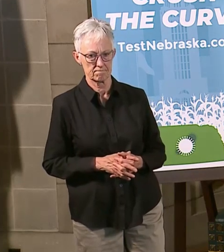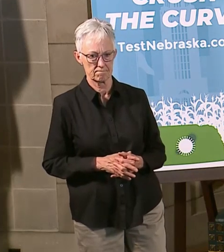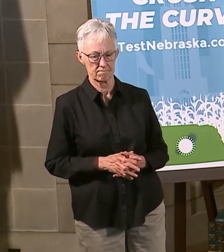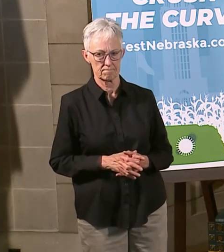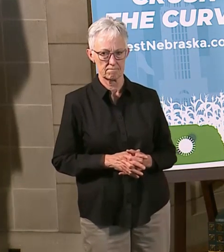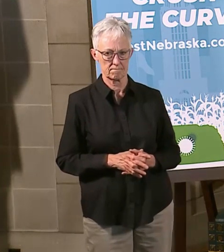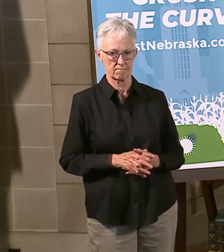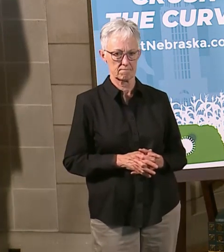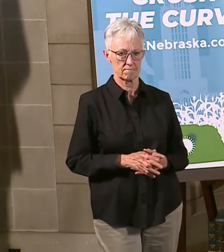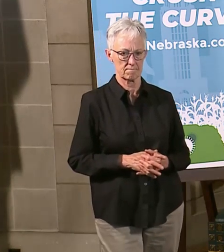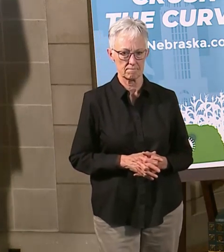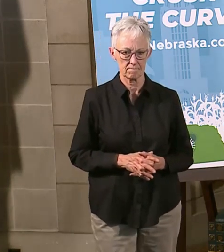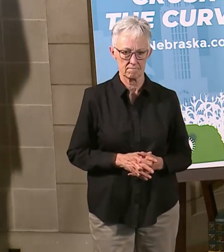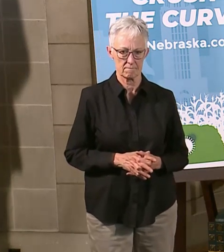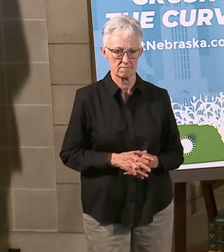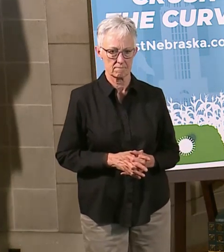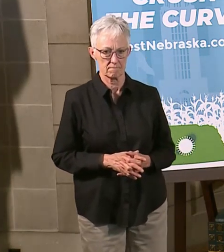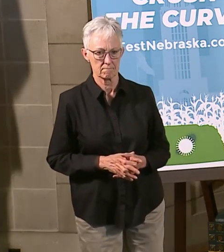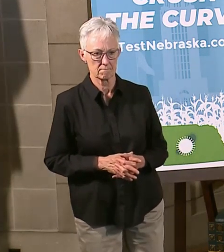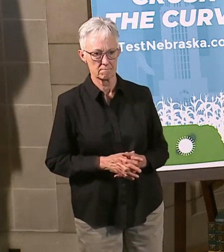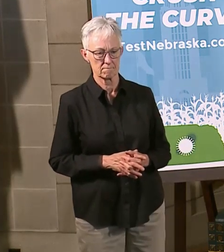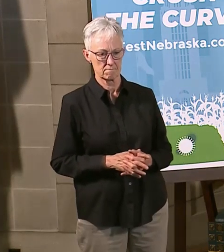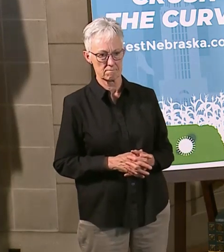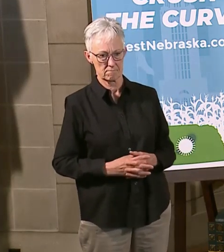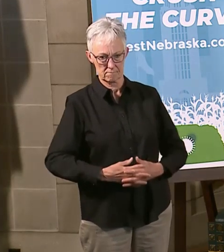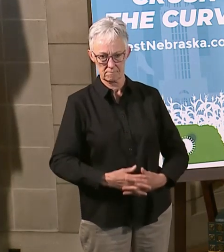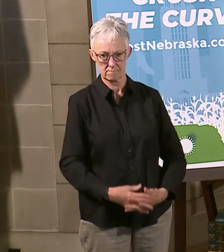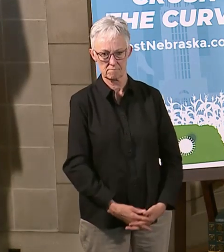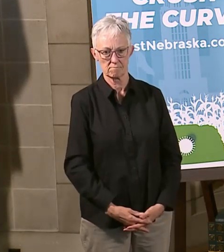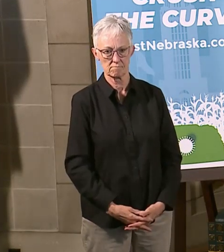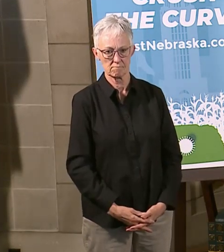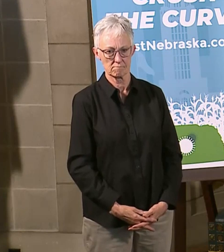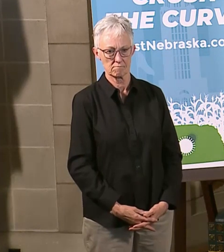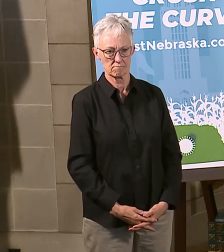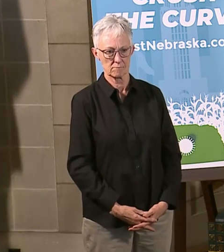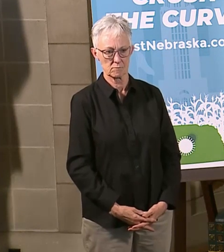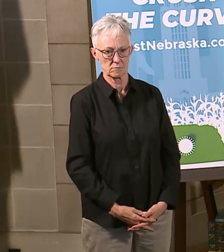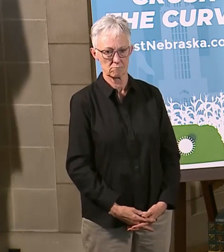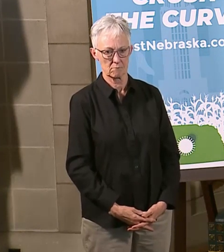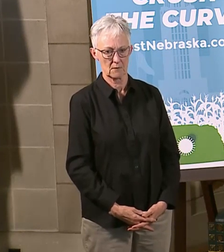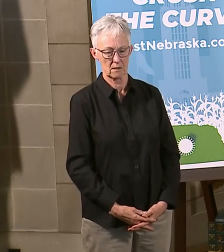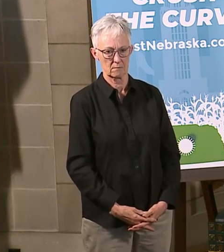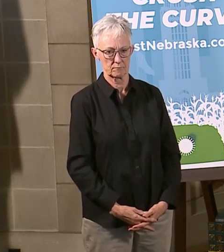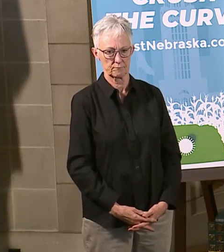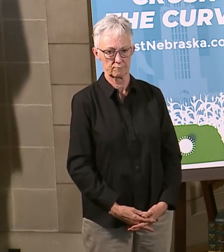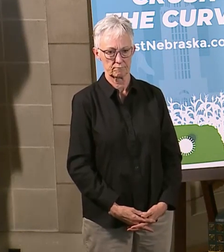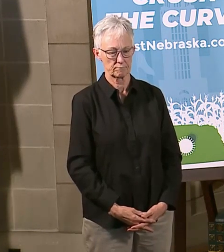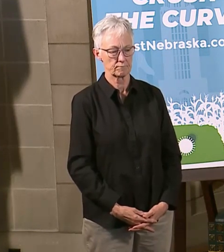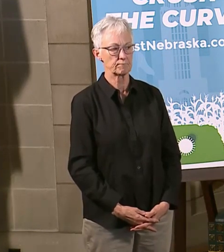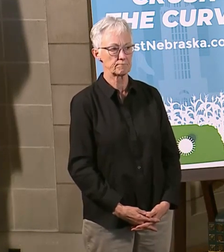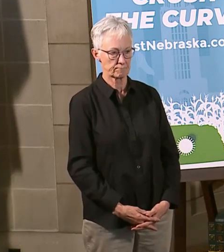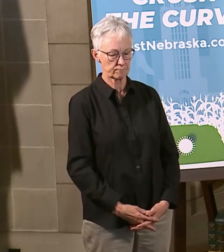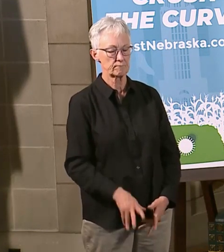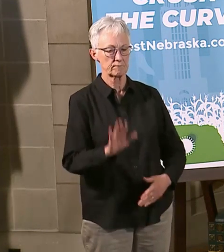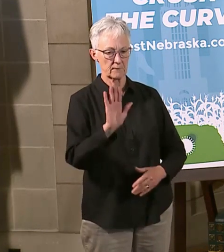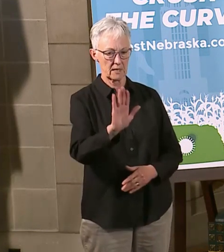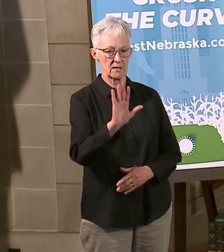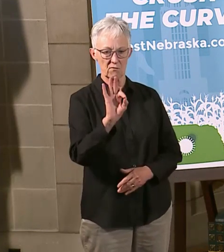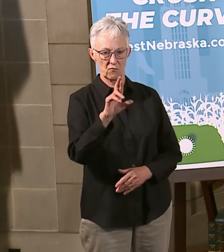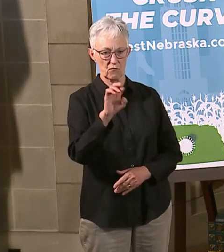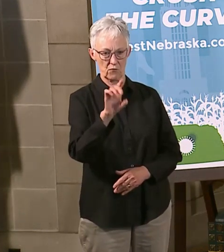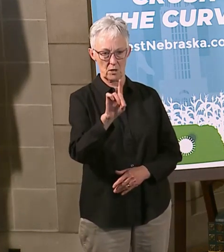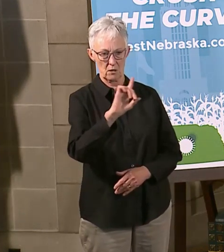cases or death where you would make it the decision that it was no longer worth it, involved, and it should be closed? So Fred